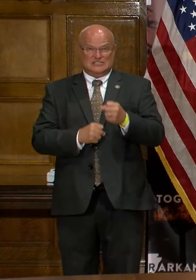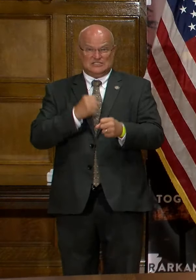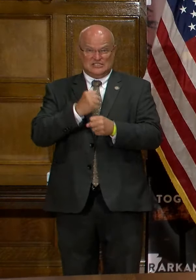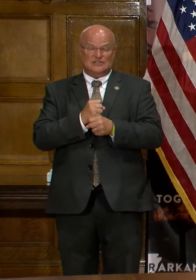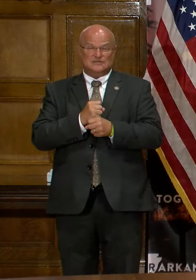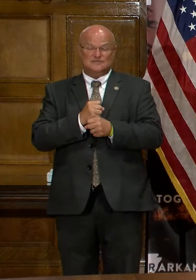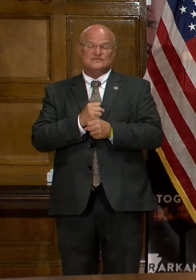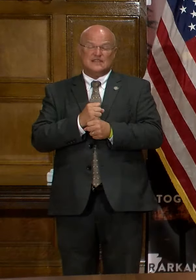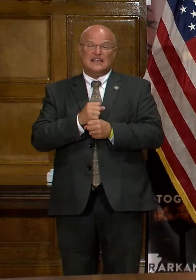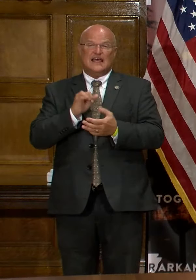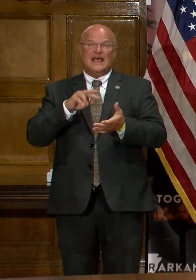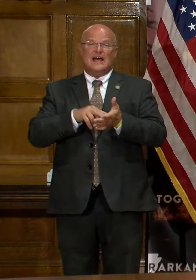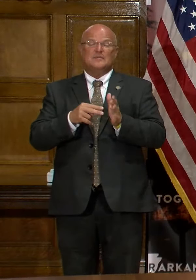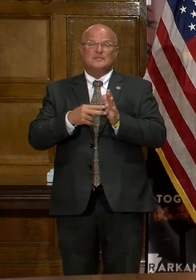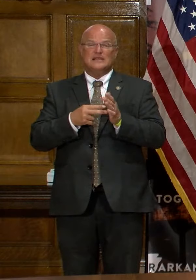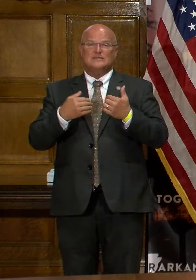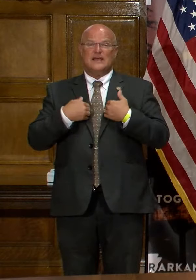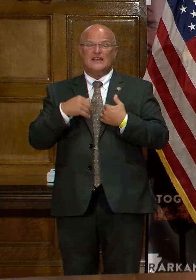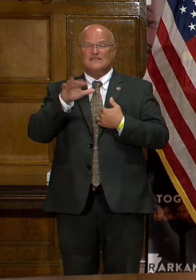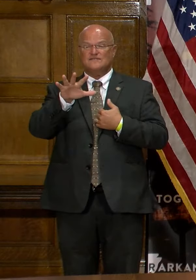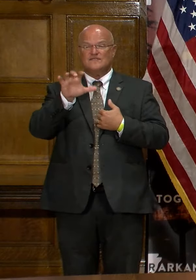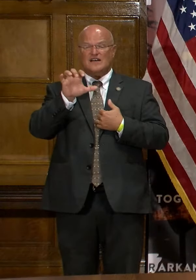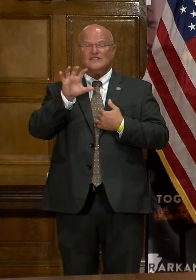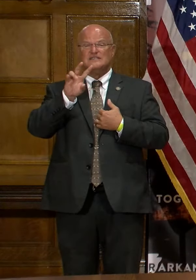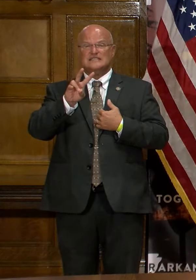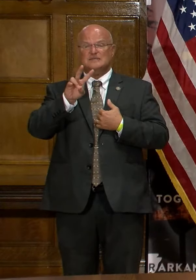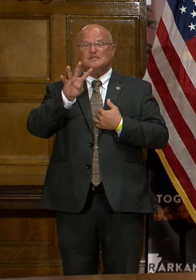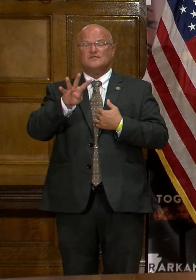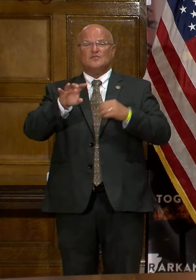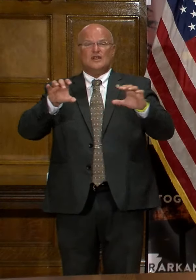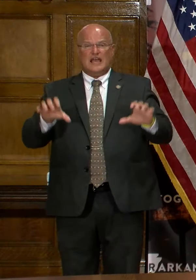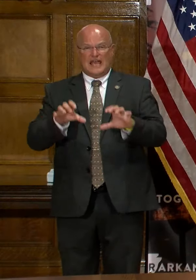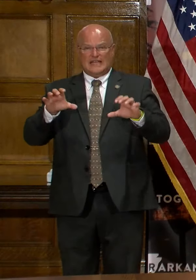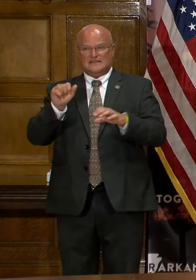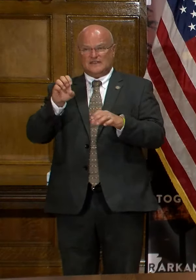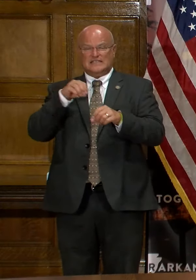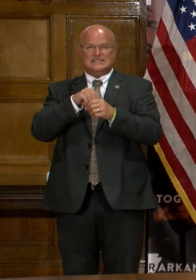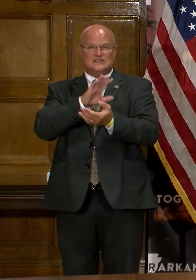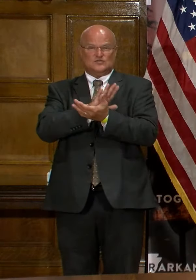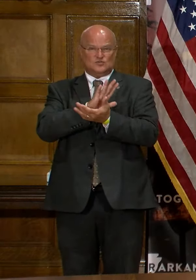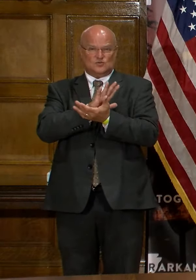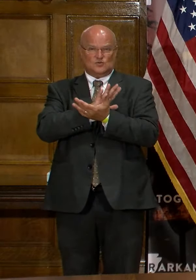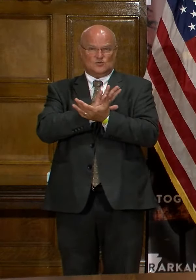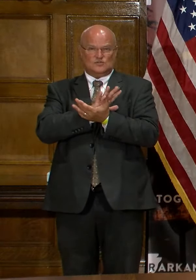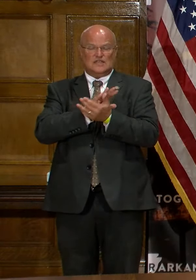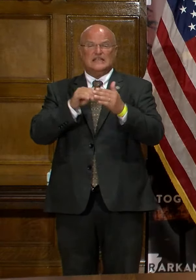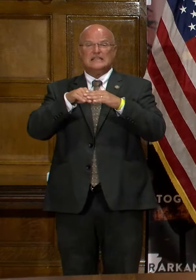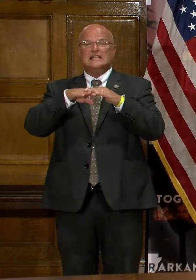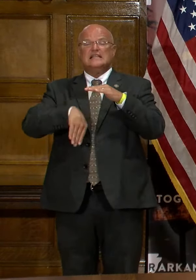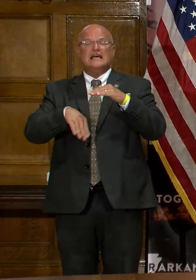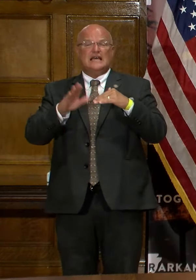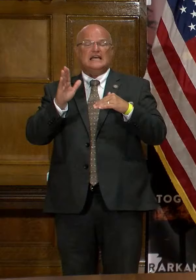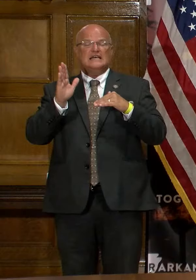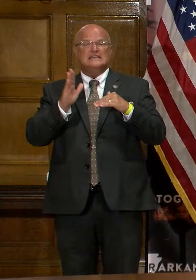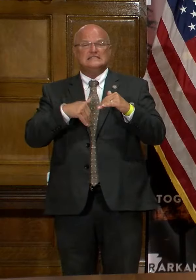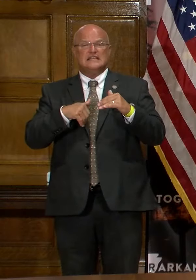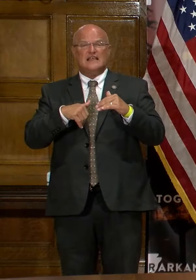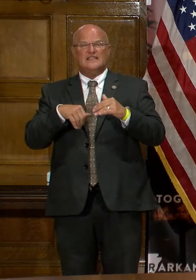year, then that means we've had 574 active cases in our schools. That is less than